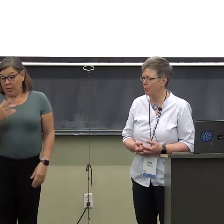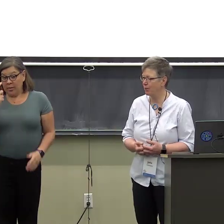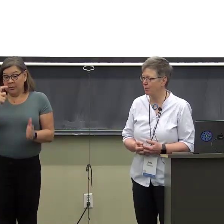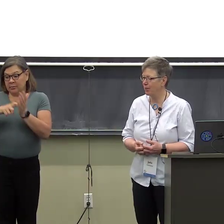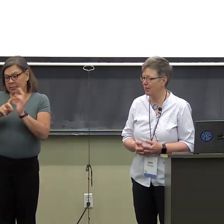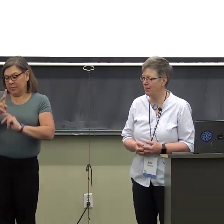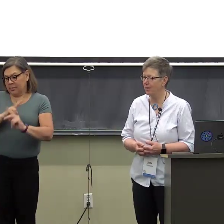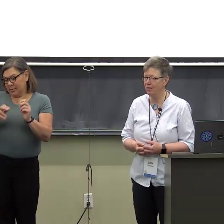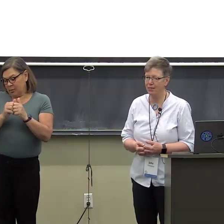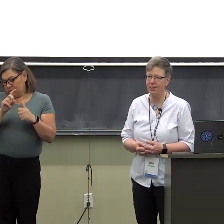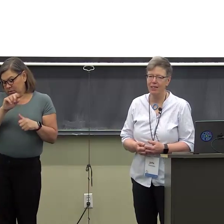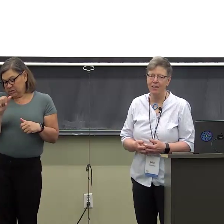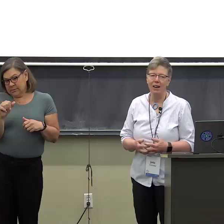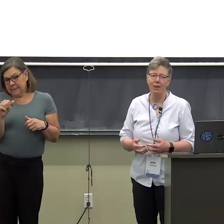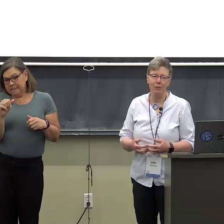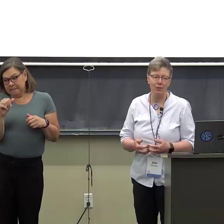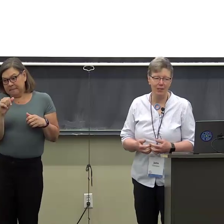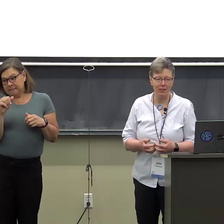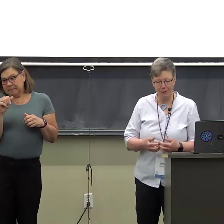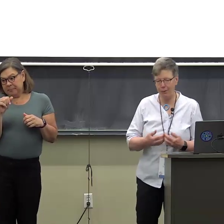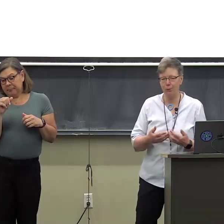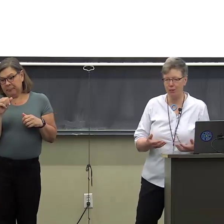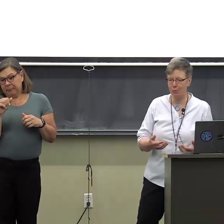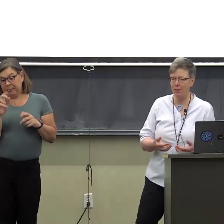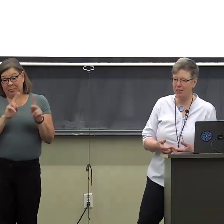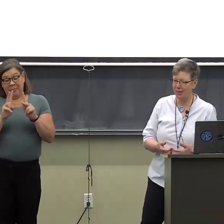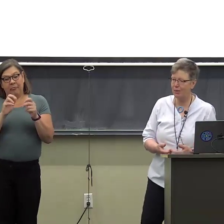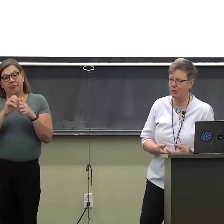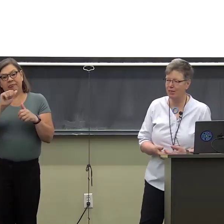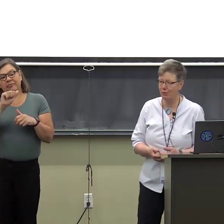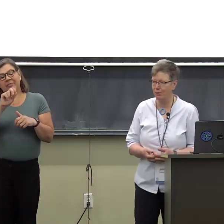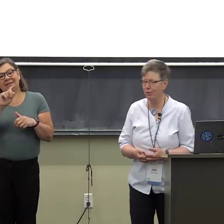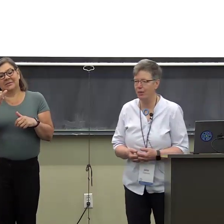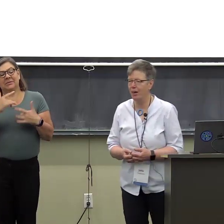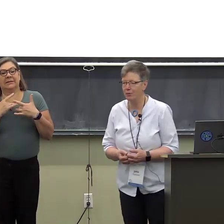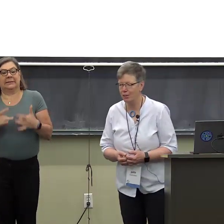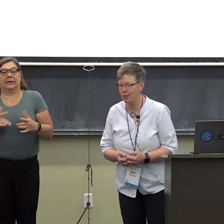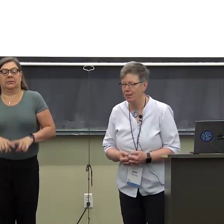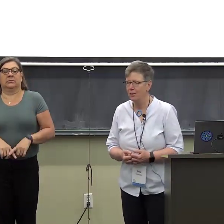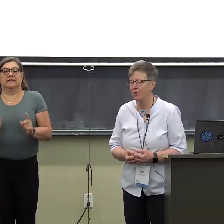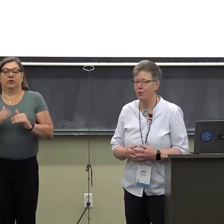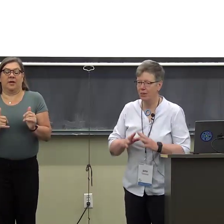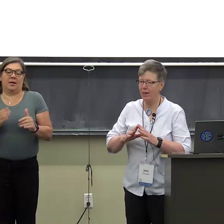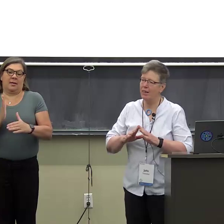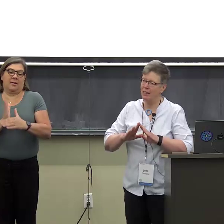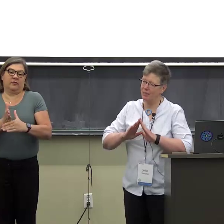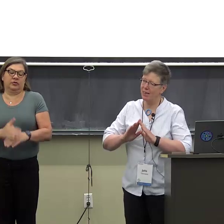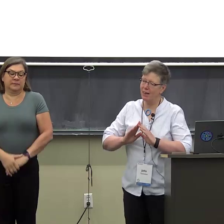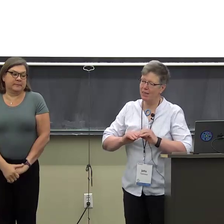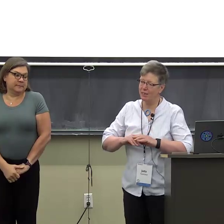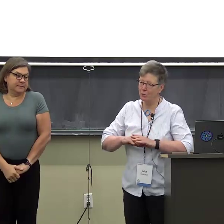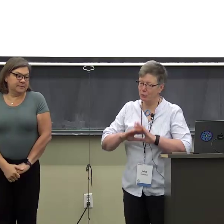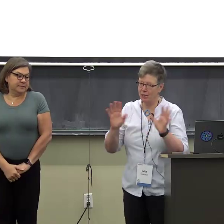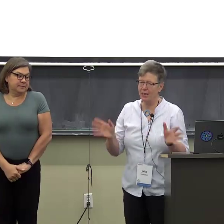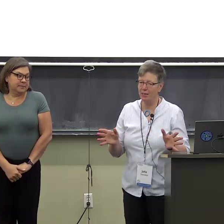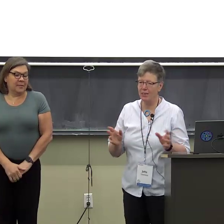about people with disabilities is people with disabilities tend to be different from the average. So